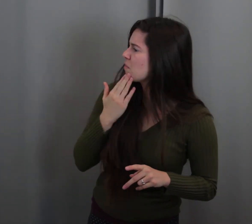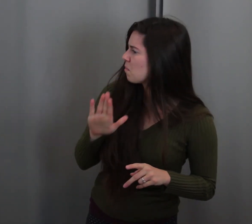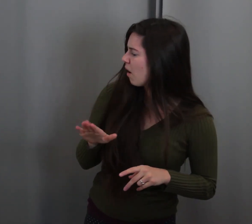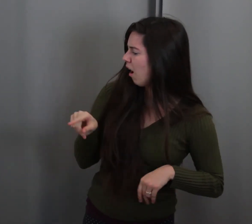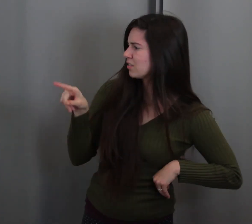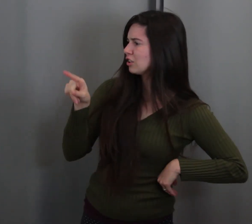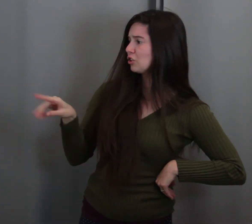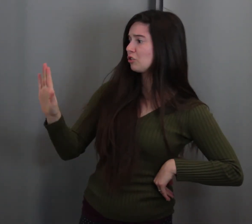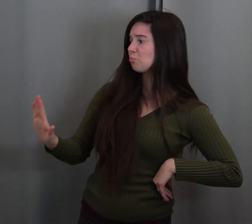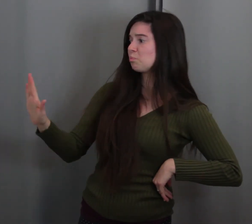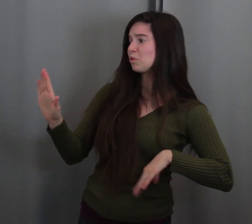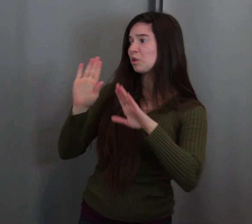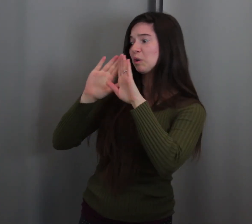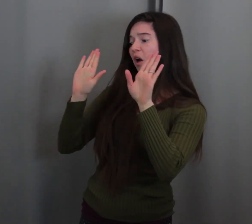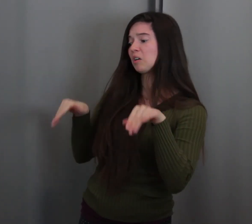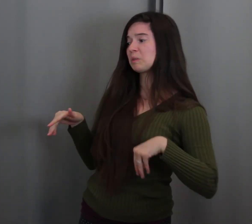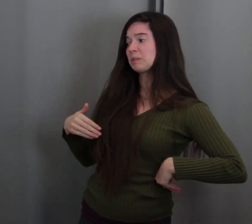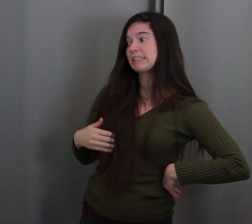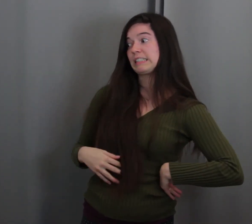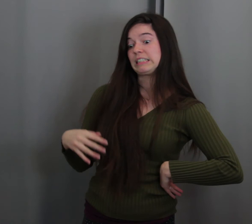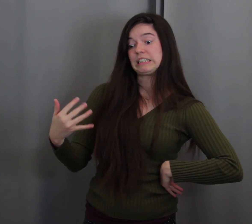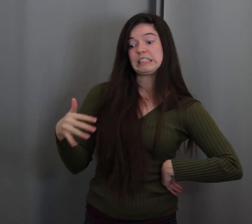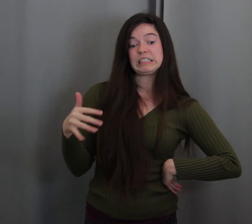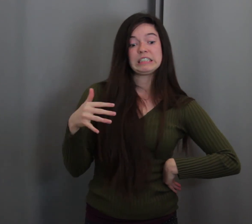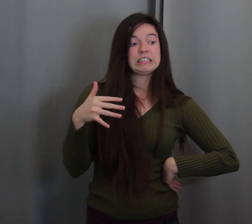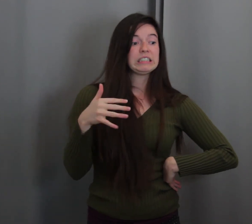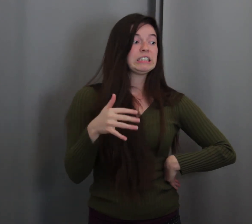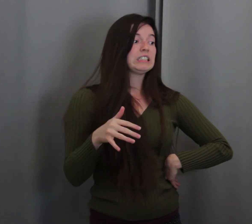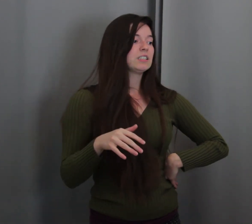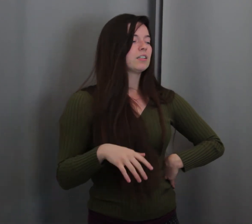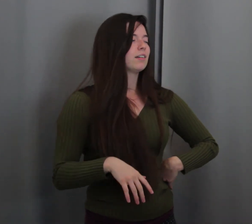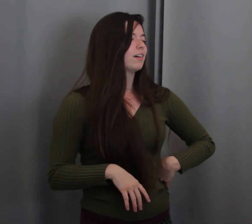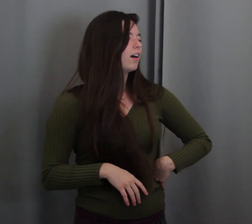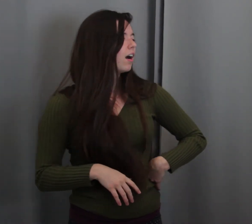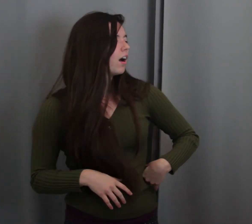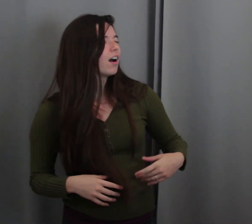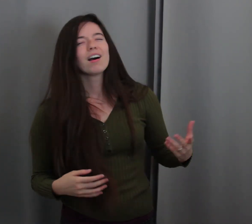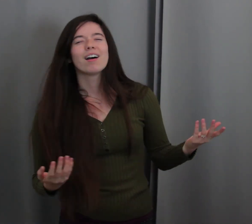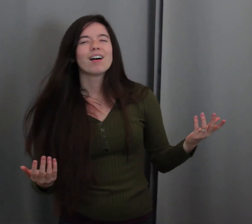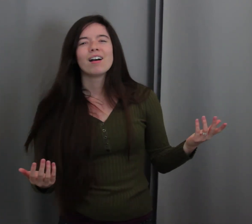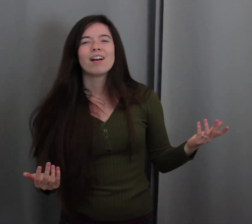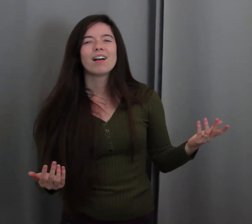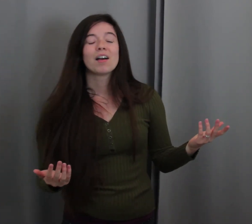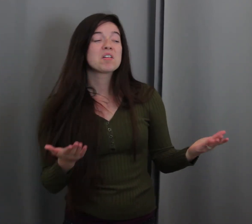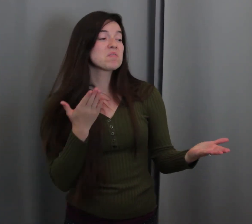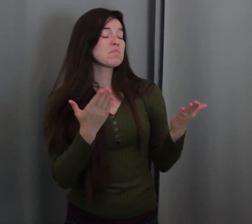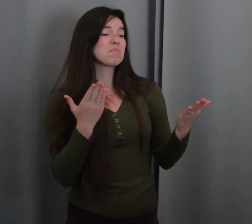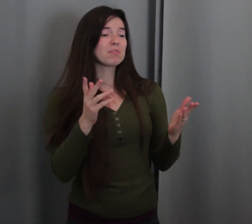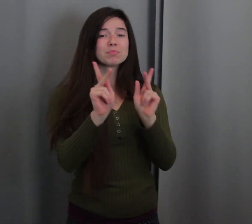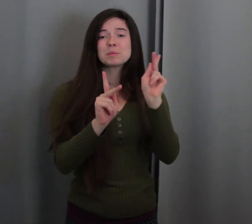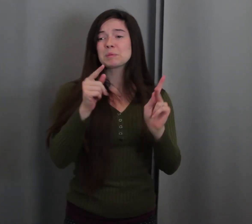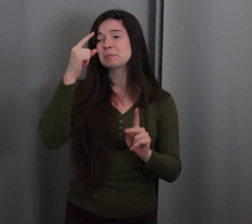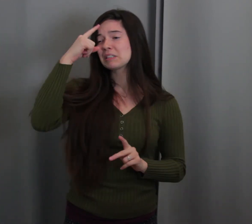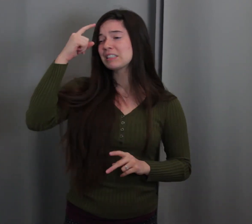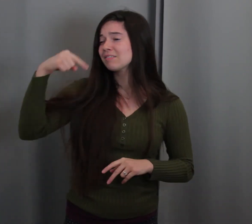Maybe we did lose roomers once or twice. But oh, if